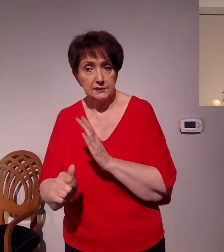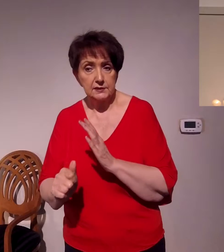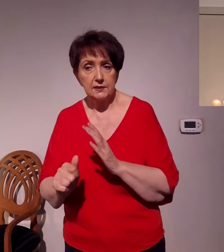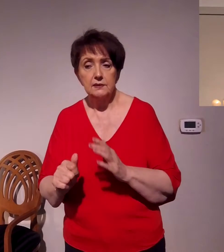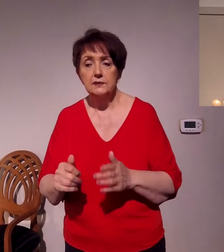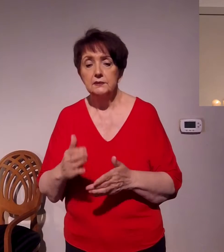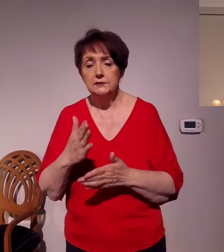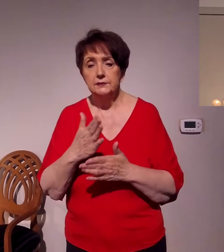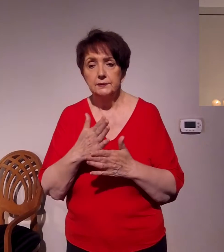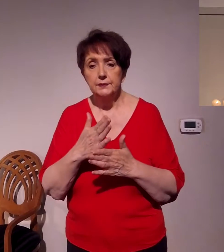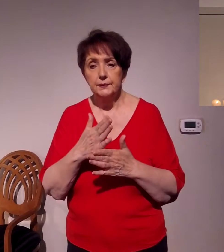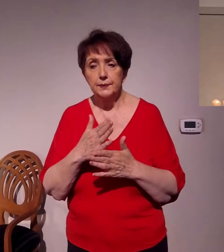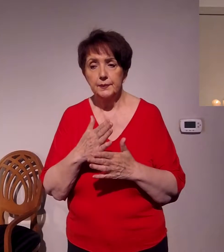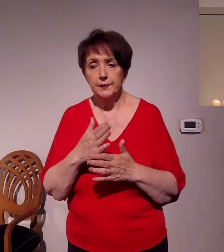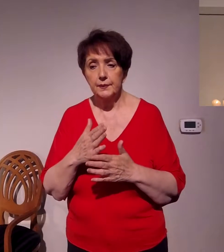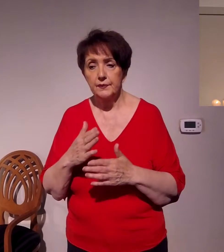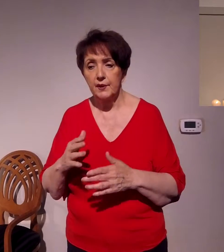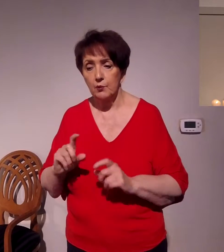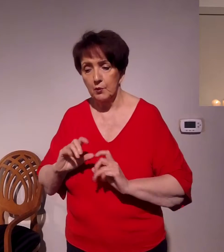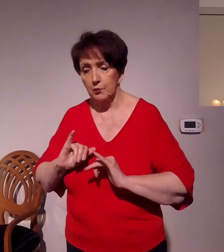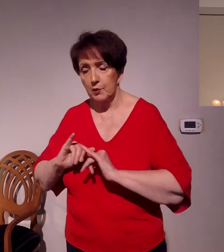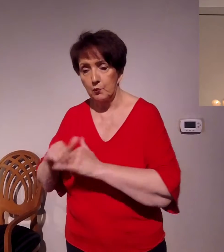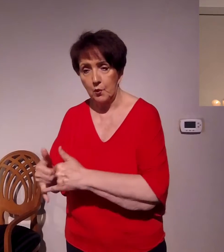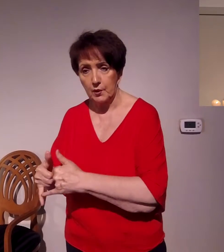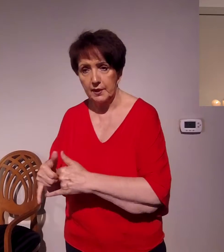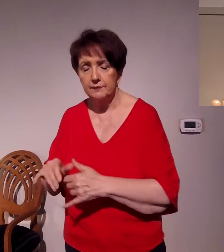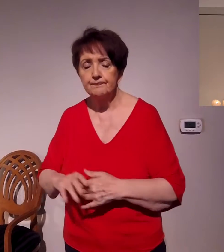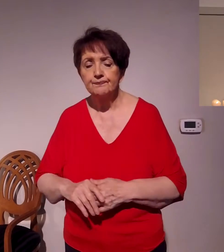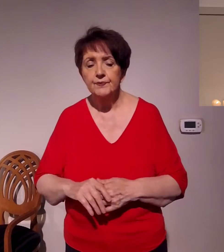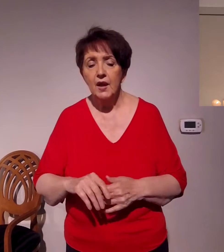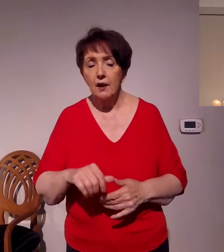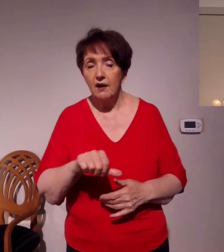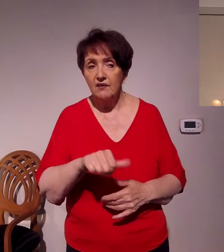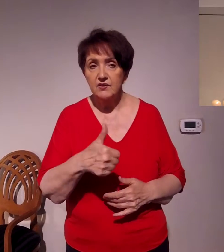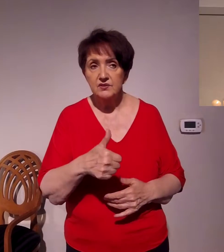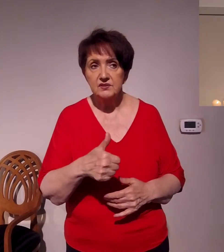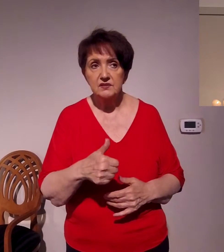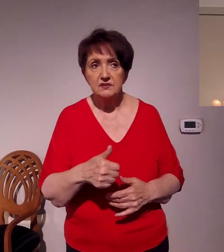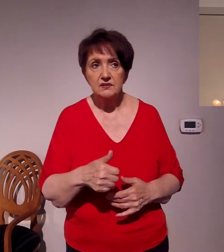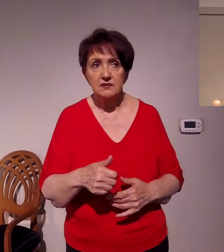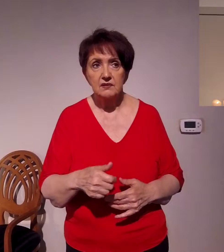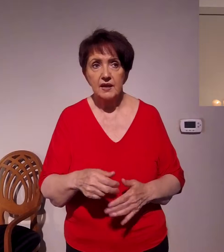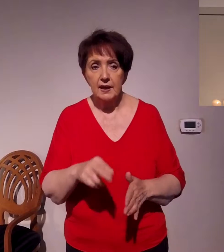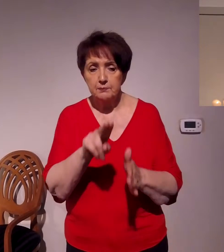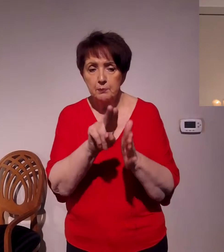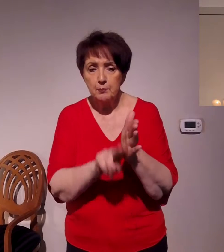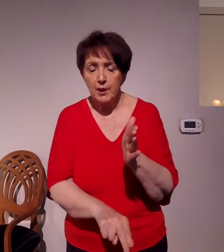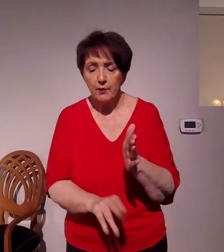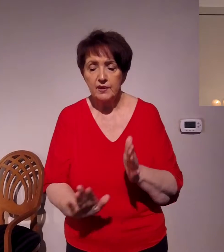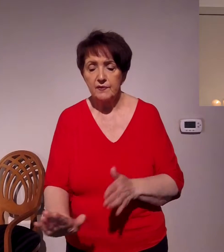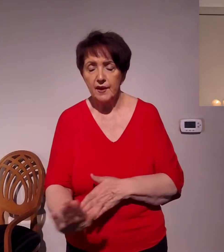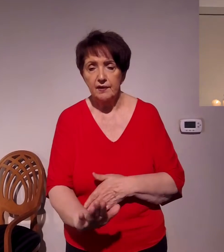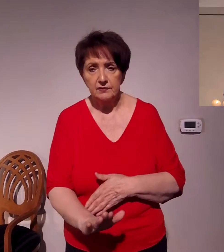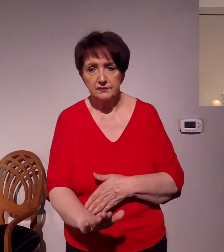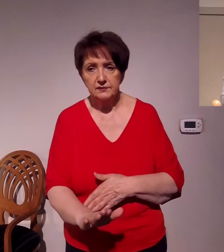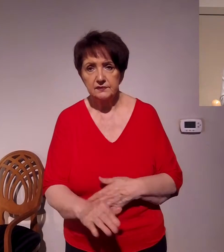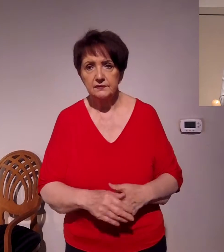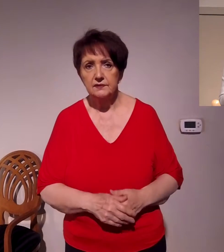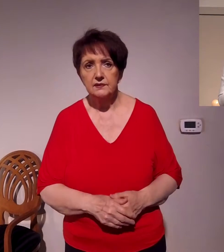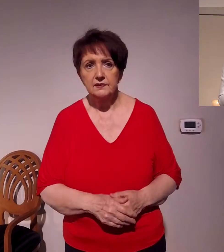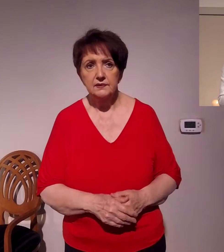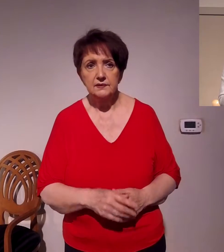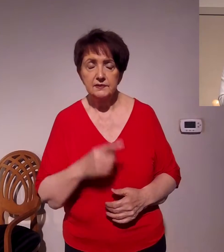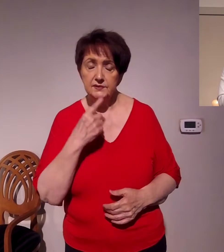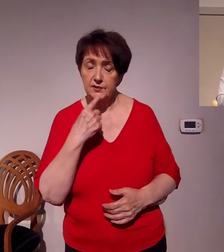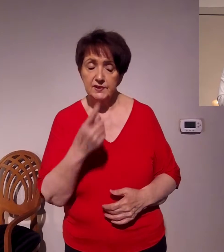they were commended, and there were others that didn't at all because they had hidden them in the ground. And he